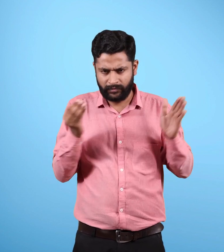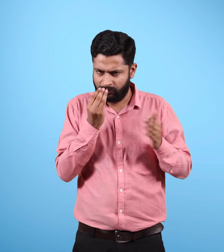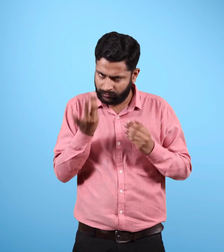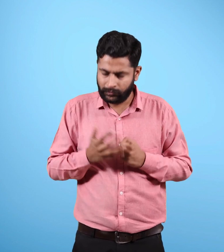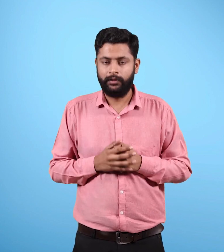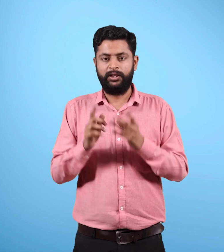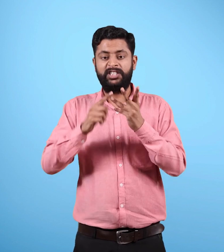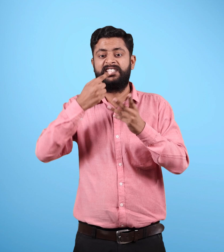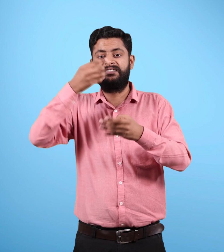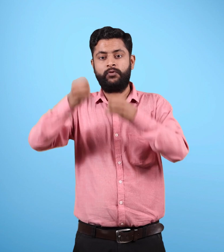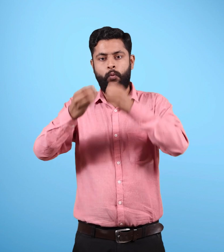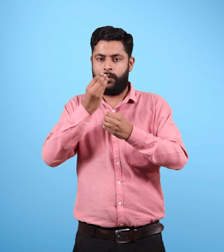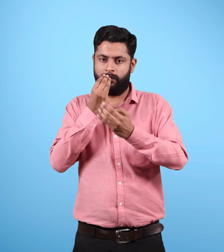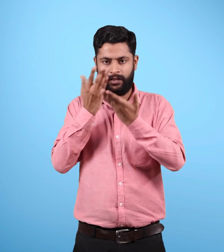birds, milk.